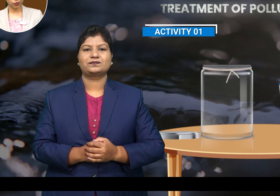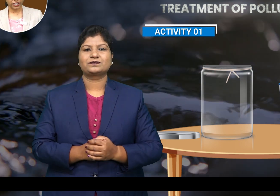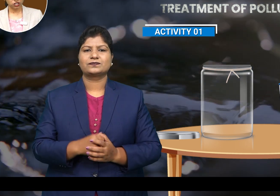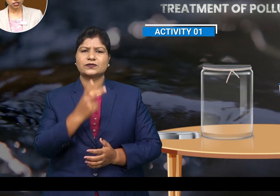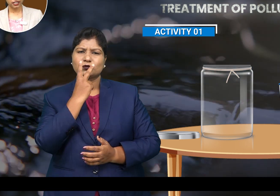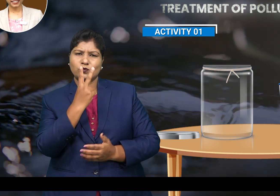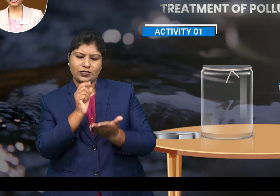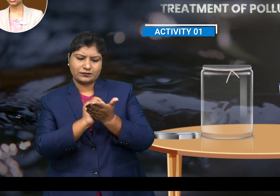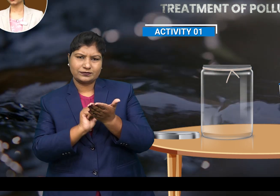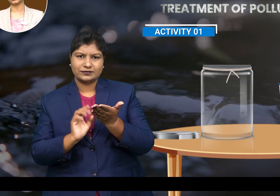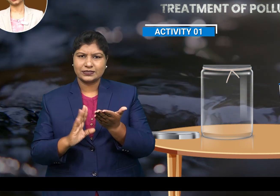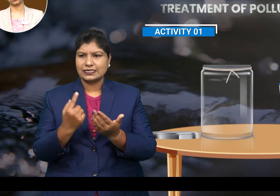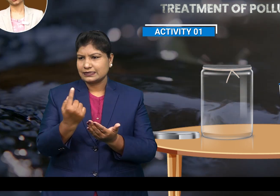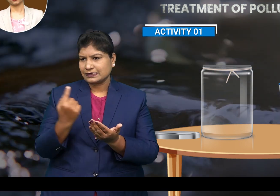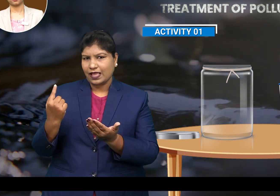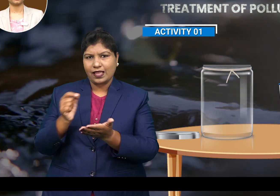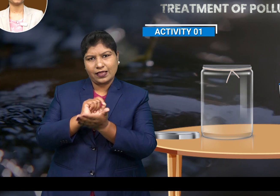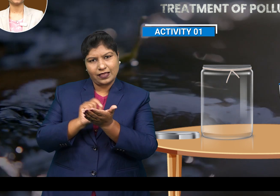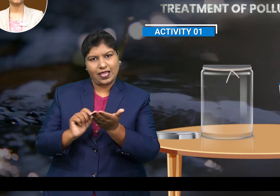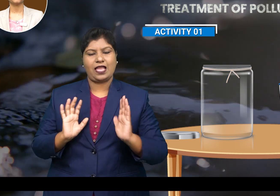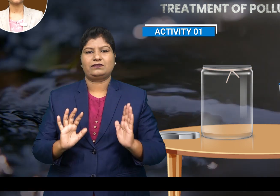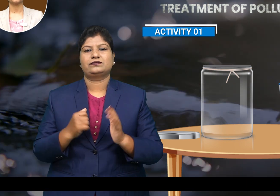Record observations at each stage.